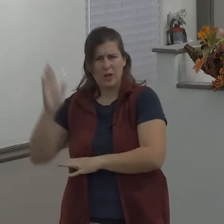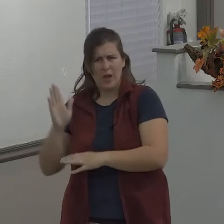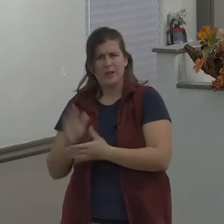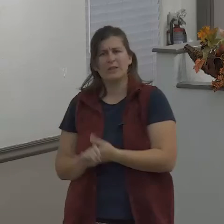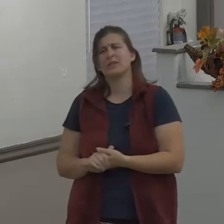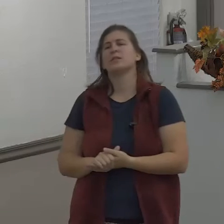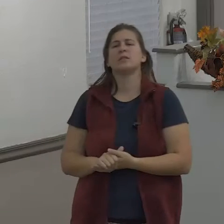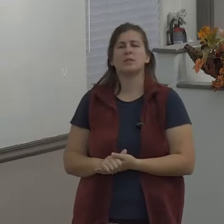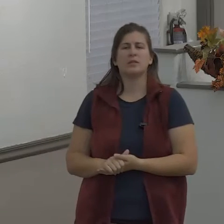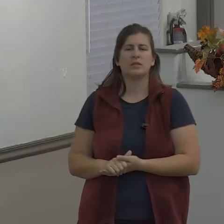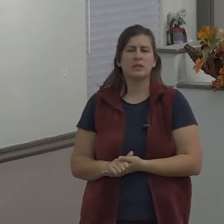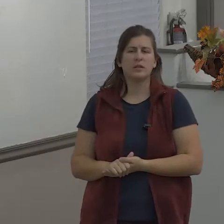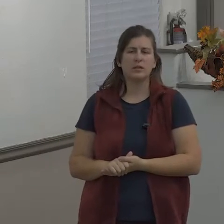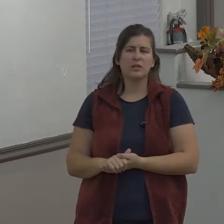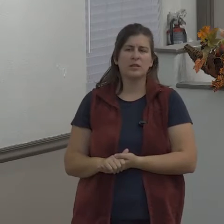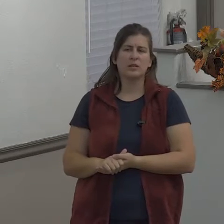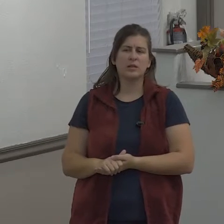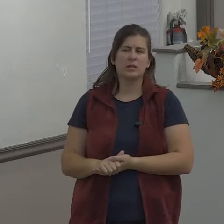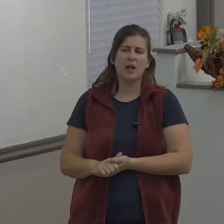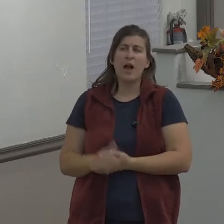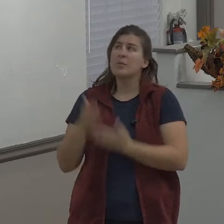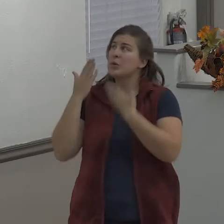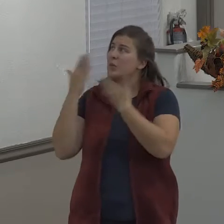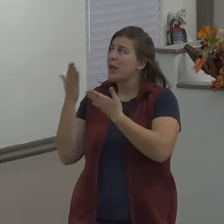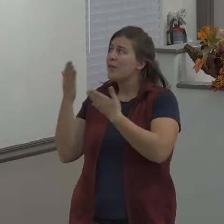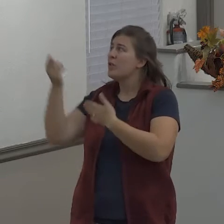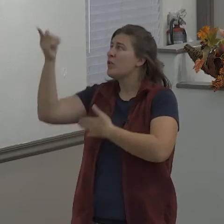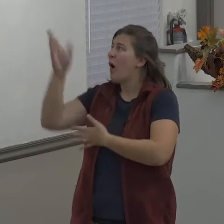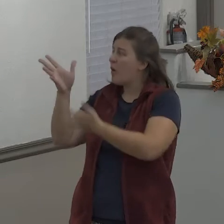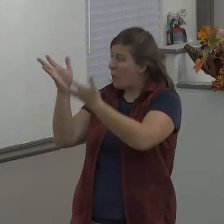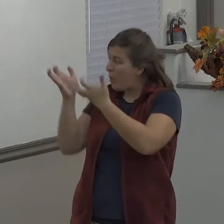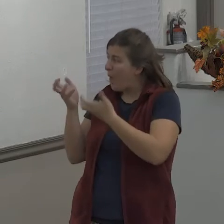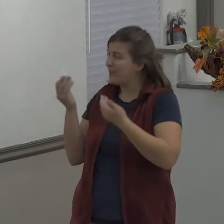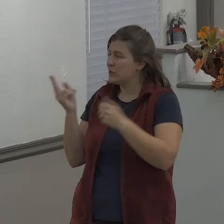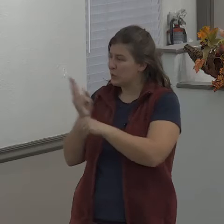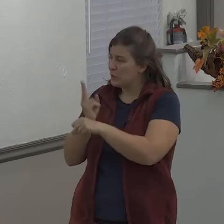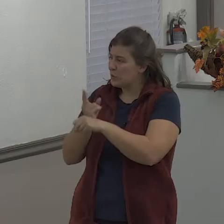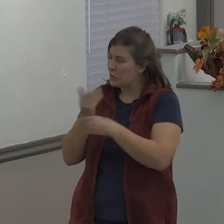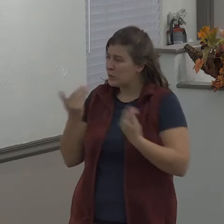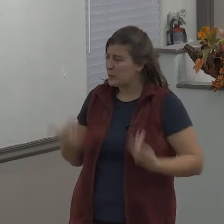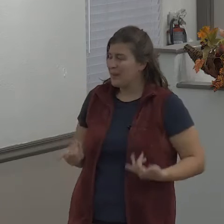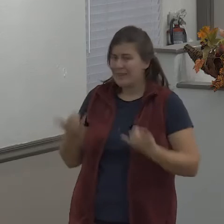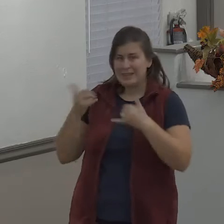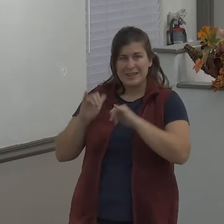And I'm thankful that God still desires to want to use me.